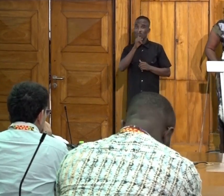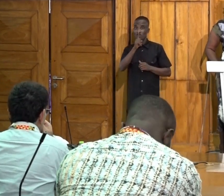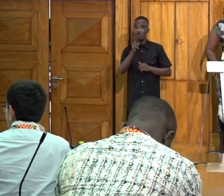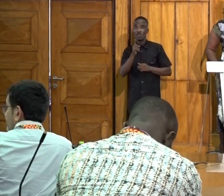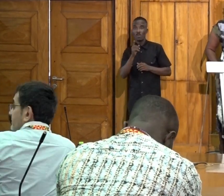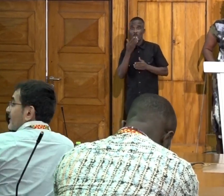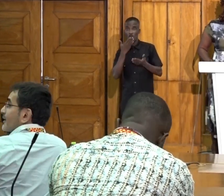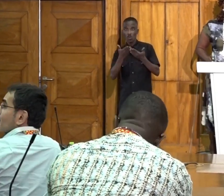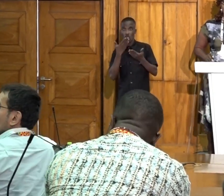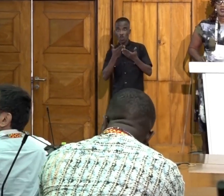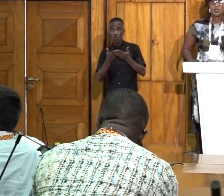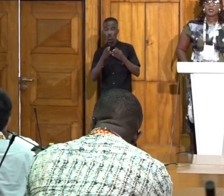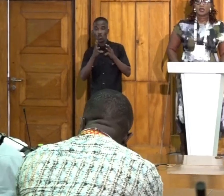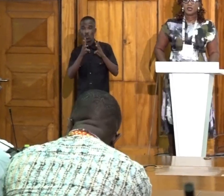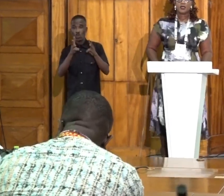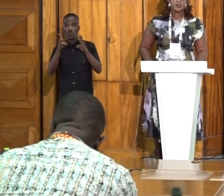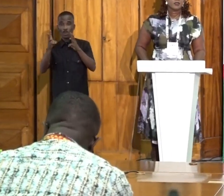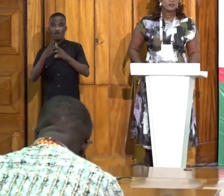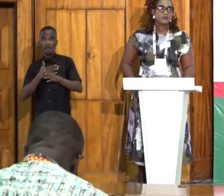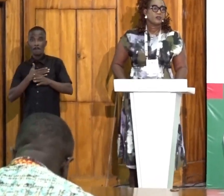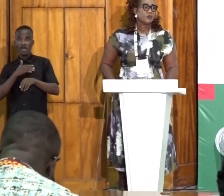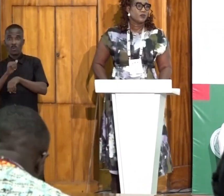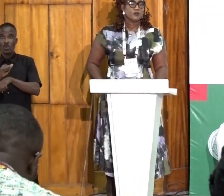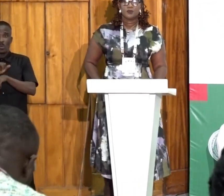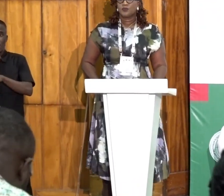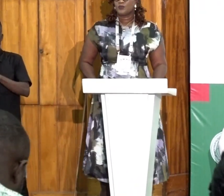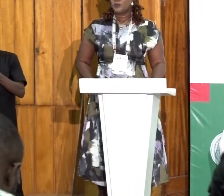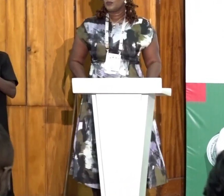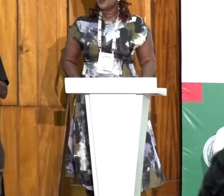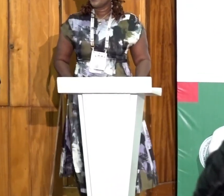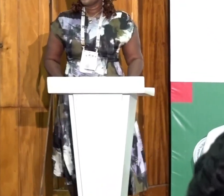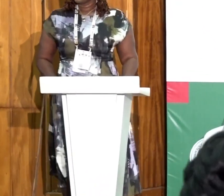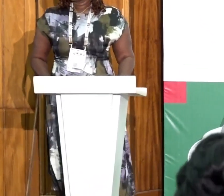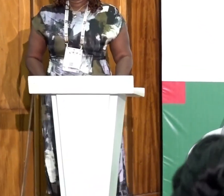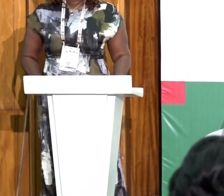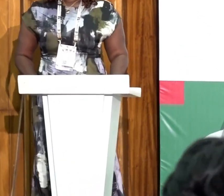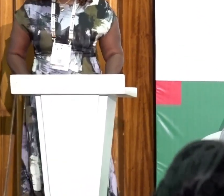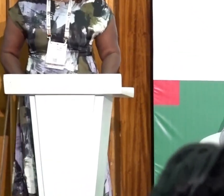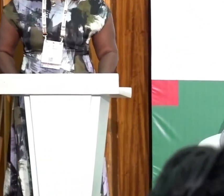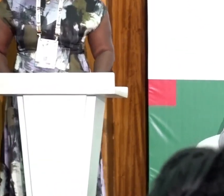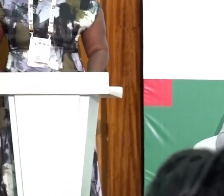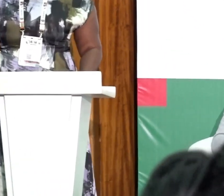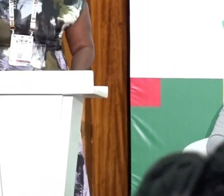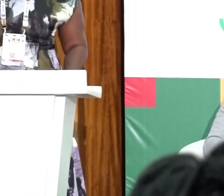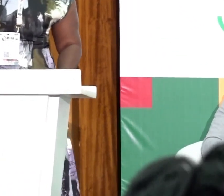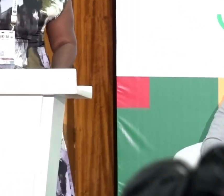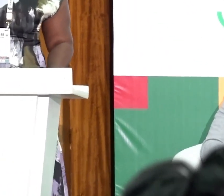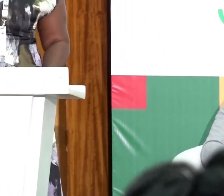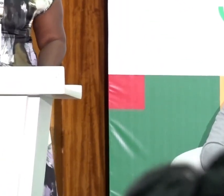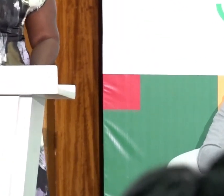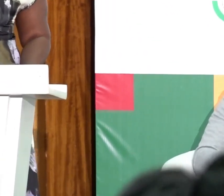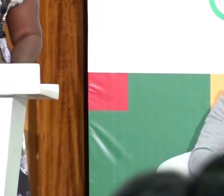eligibility criteria for PrEP in Malawi is the partner, a